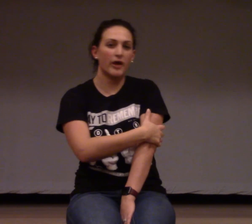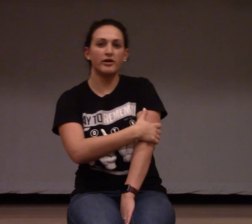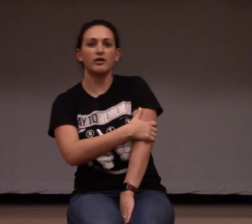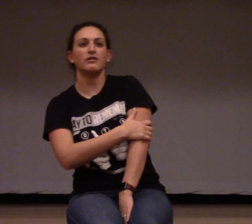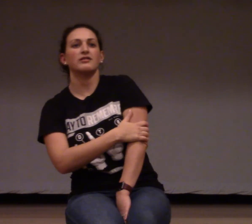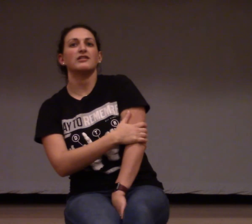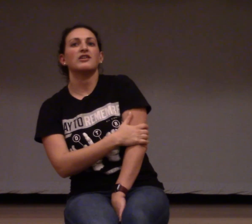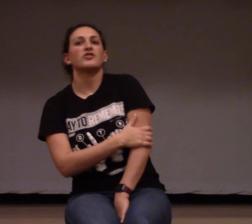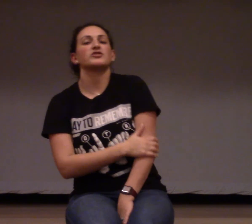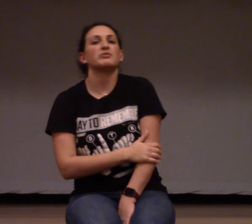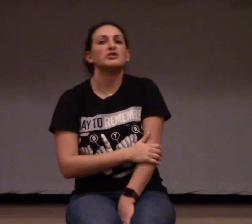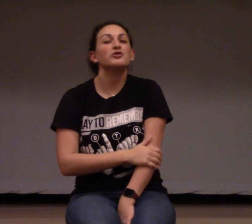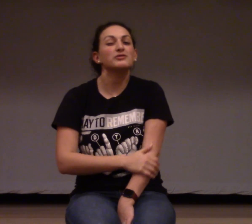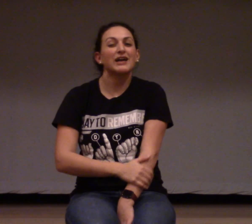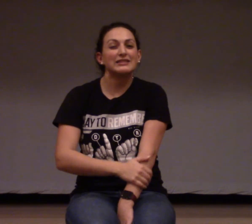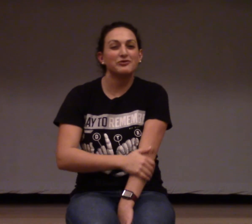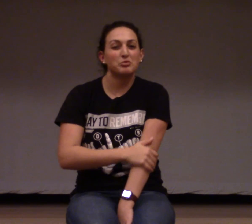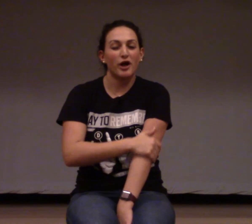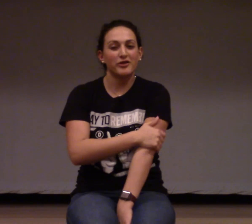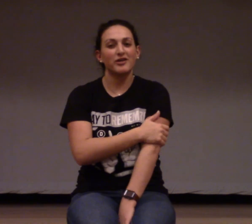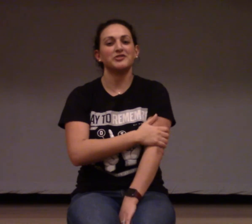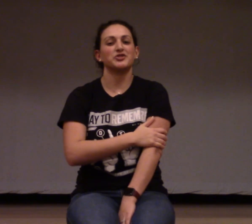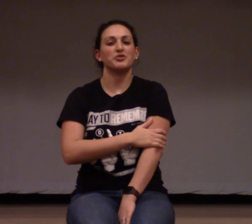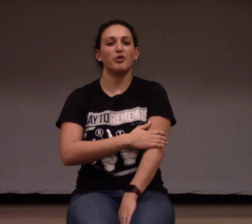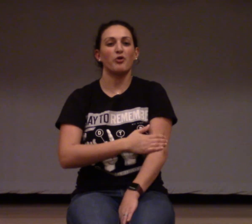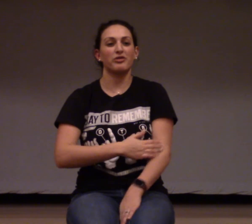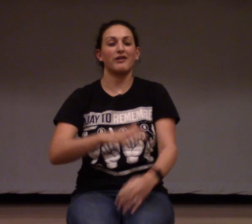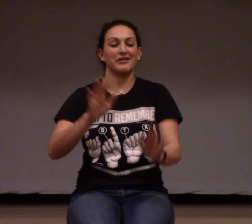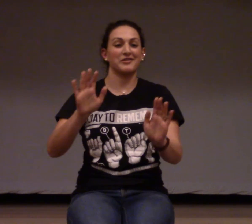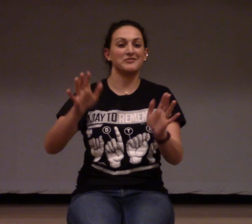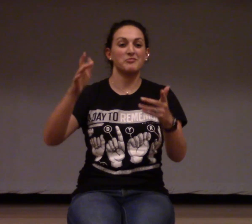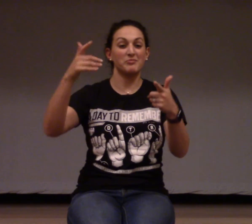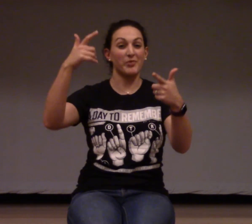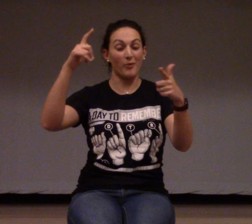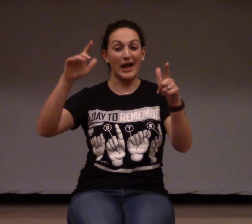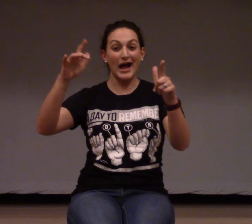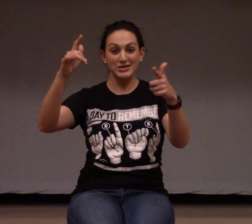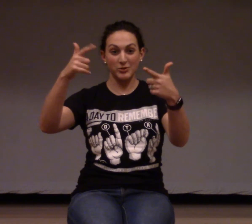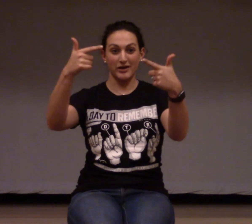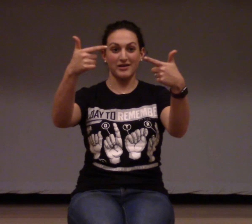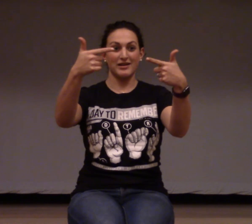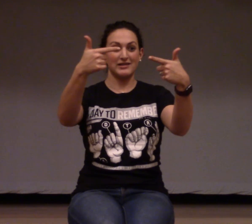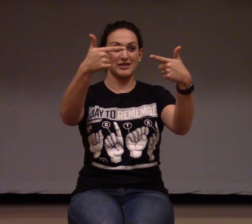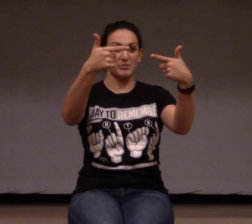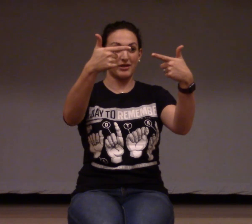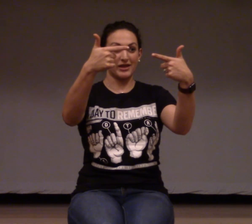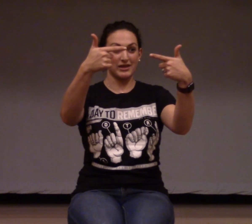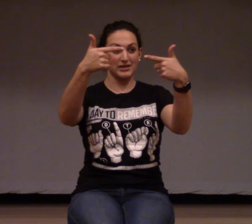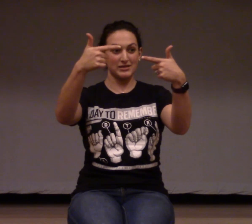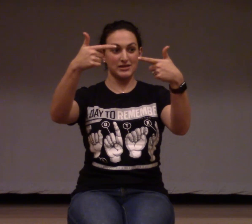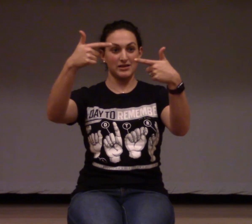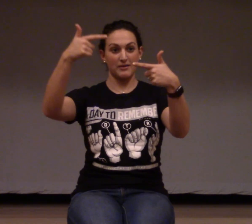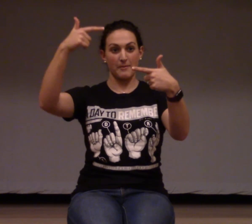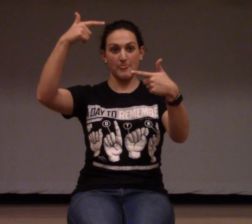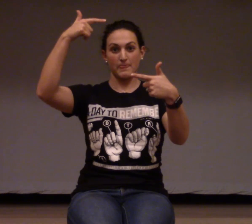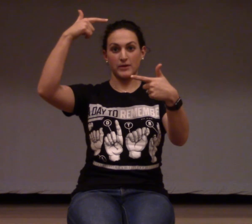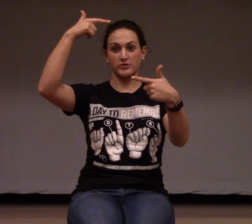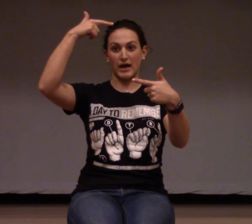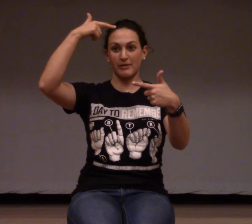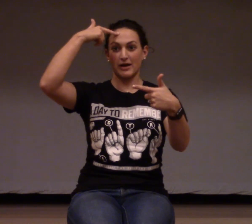Brother, so there's going to be 2 signs for brother. I'll show you both. The way I do it, it's going to be like this. Your dominant hand is